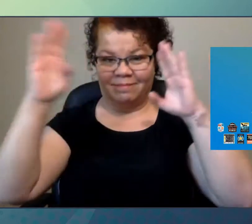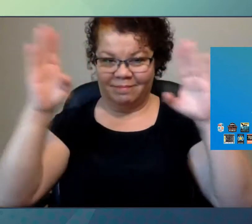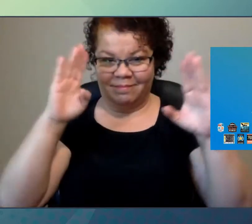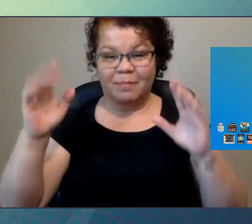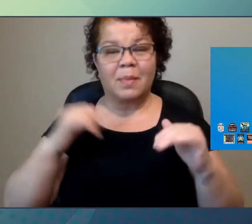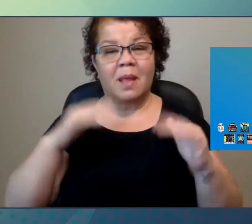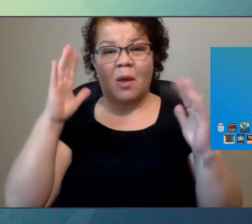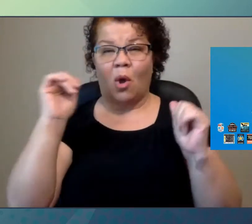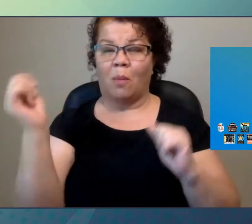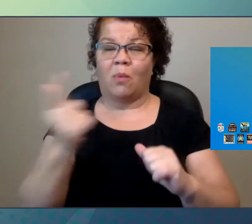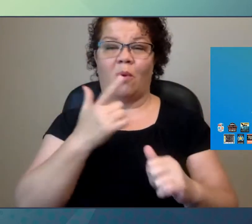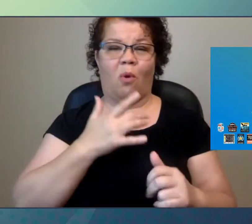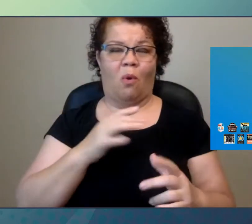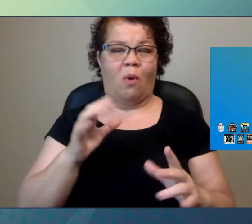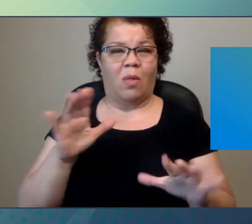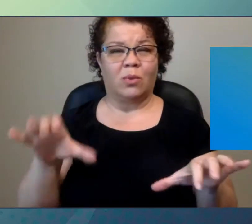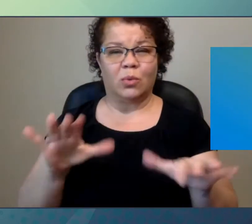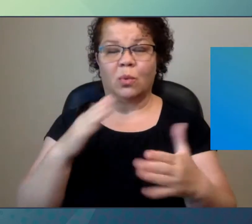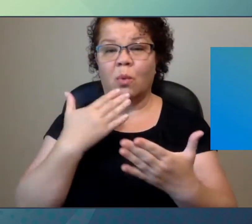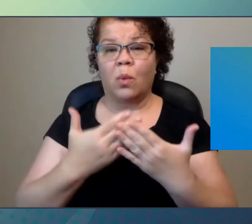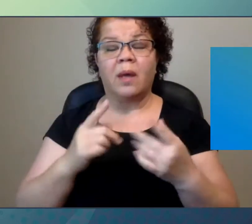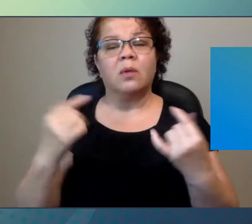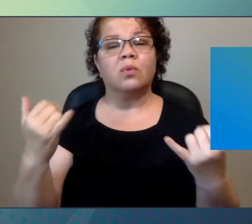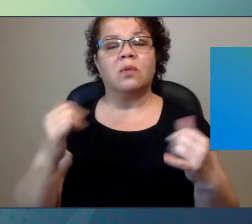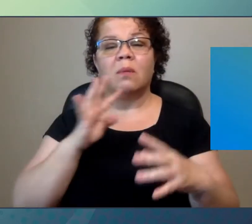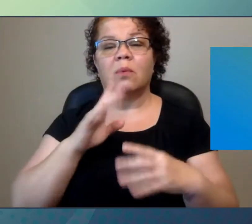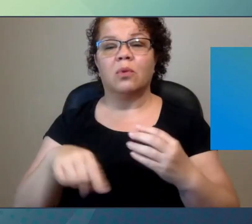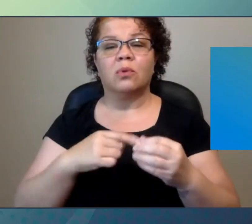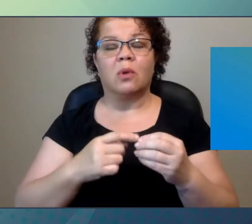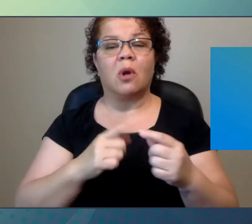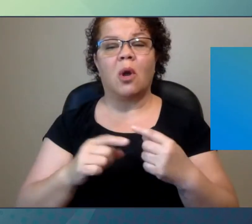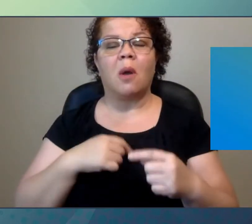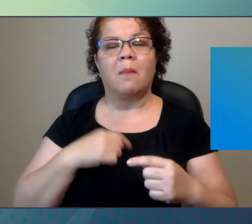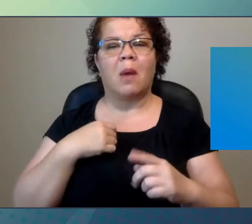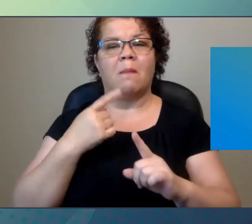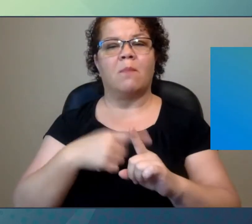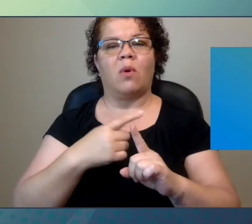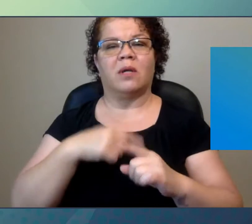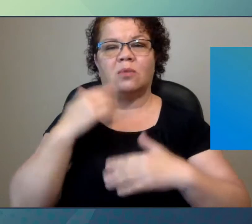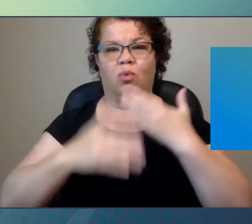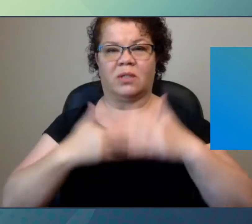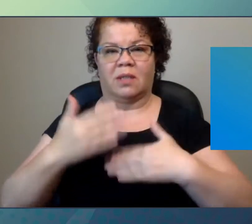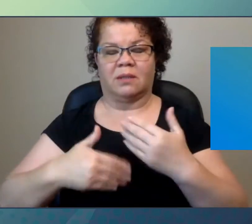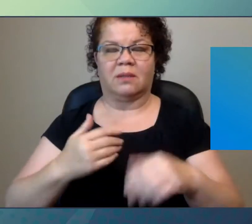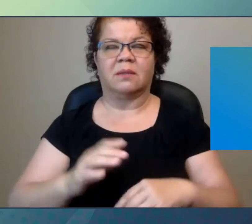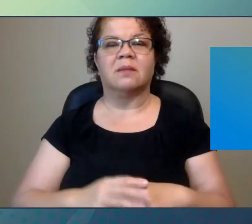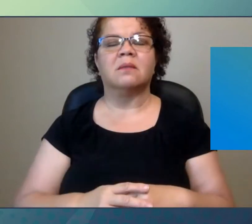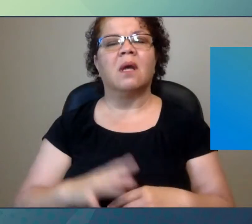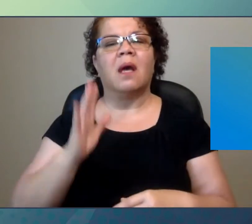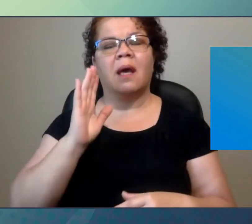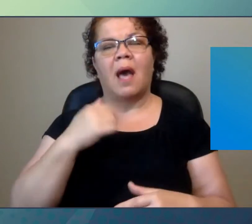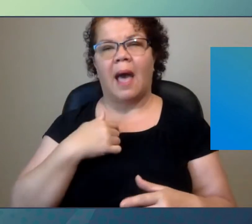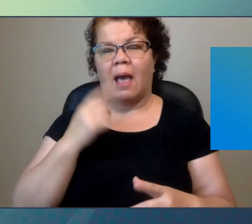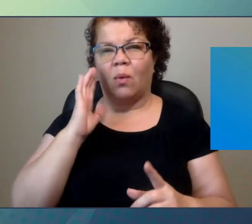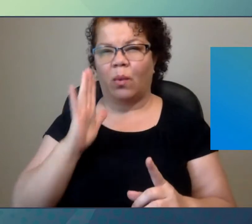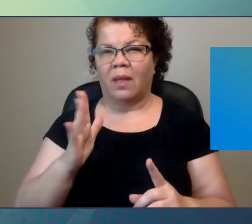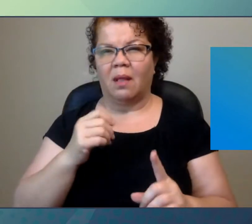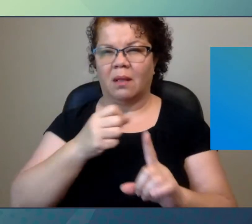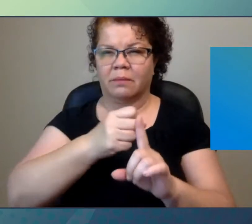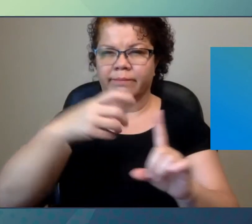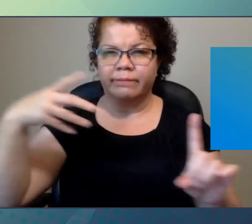Everybody's doing well. Today I'm going to be talking to you about the mortgage process, and I will go